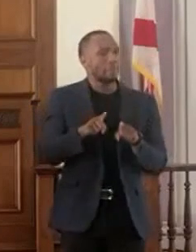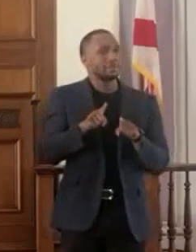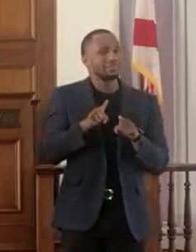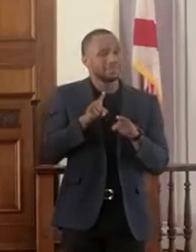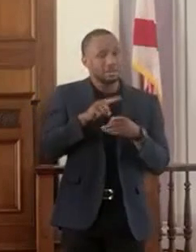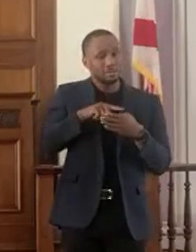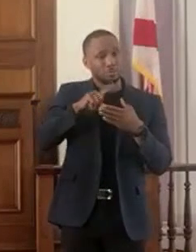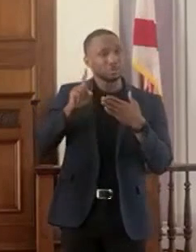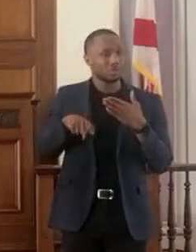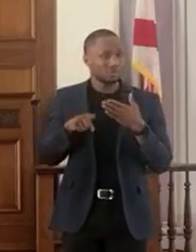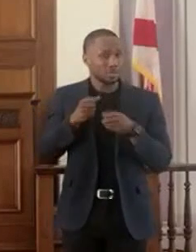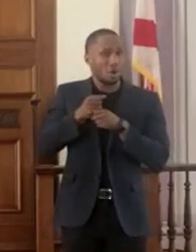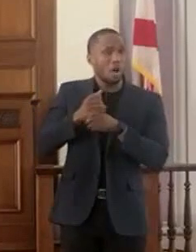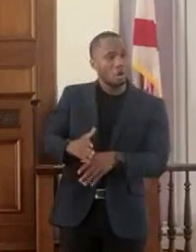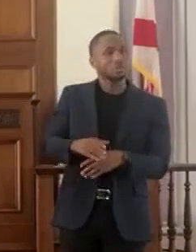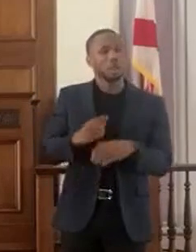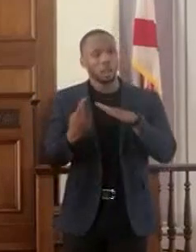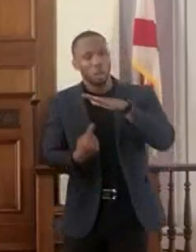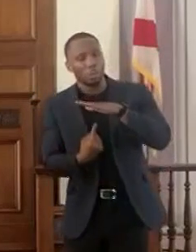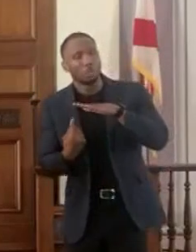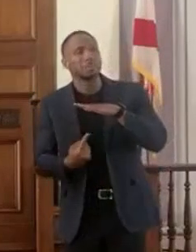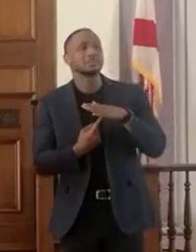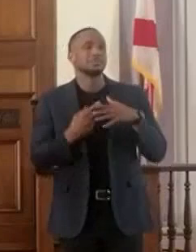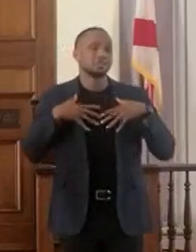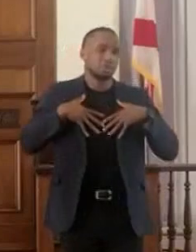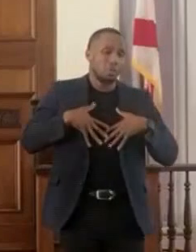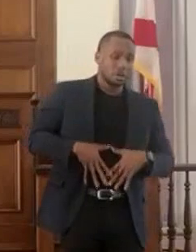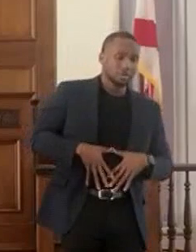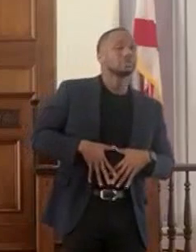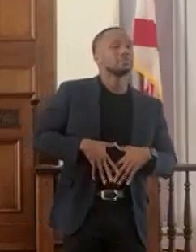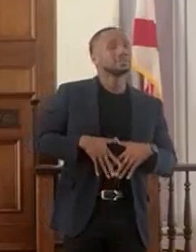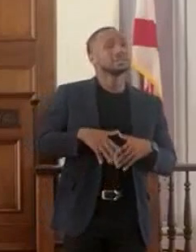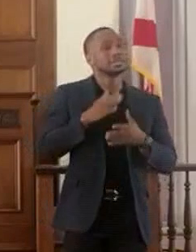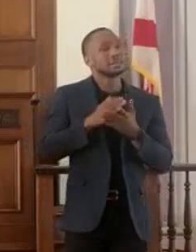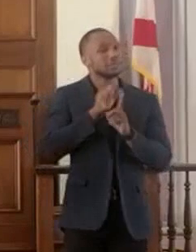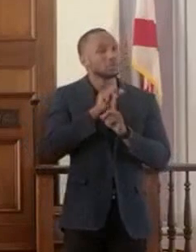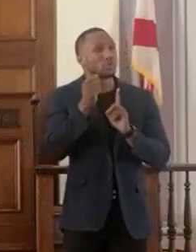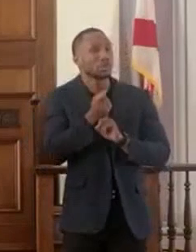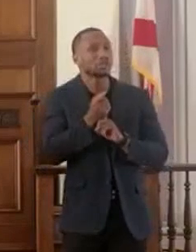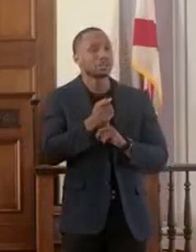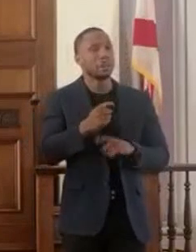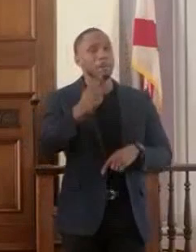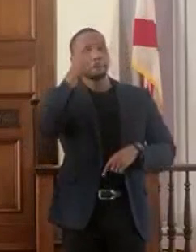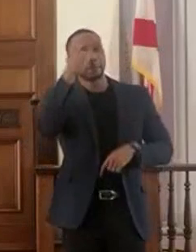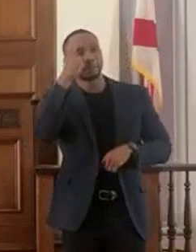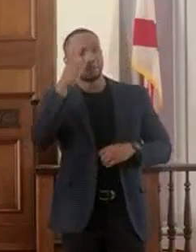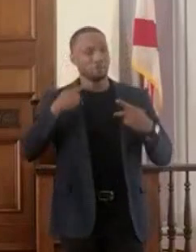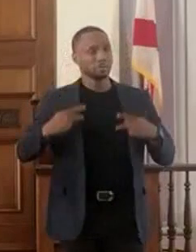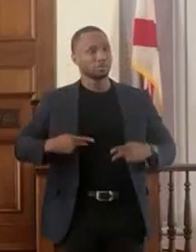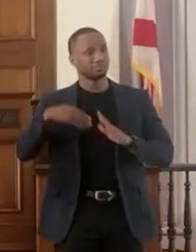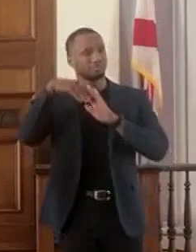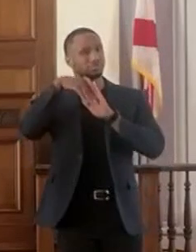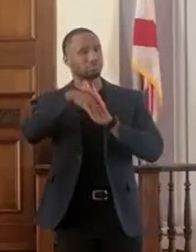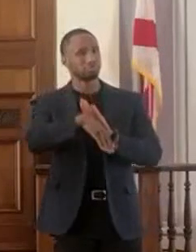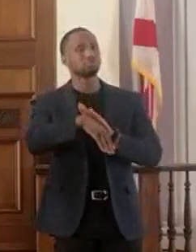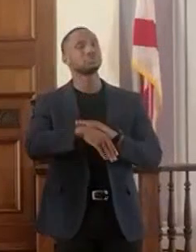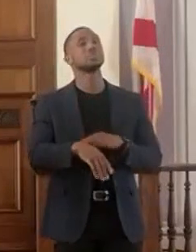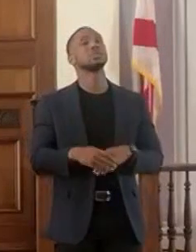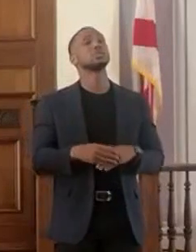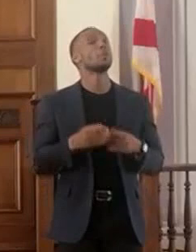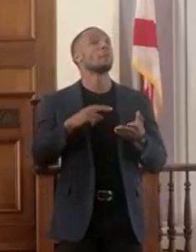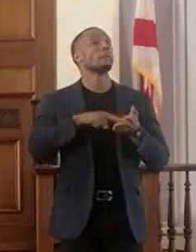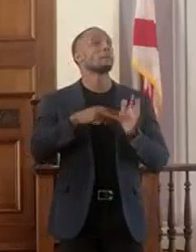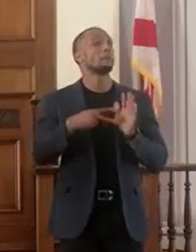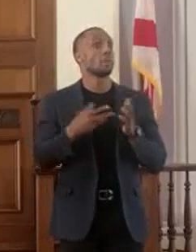created loneliness, depression, in some cases, mental and physical decline. So moving